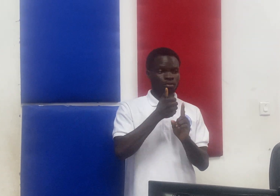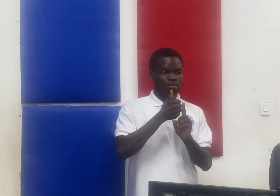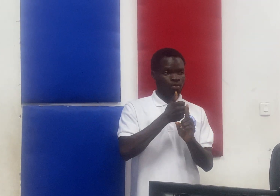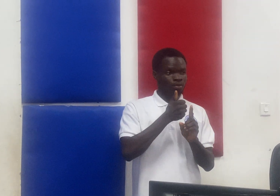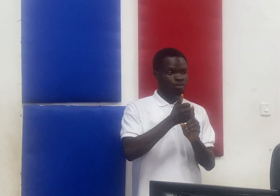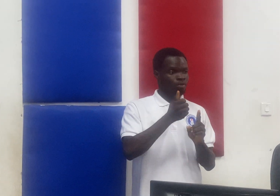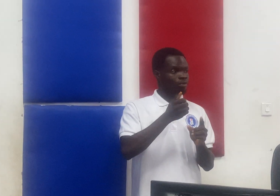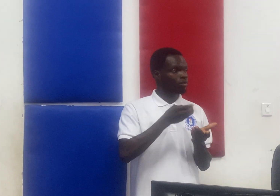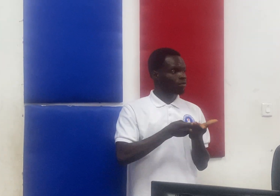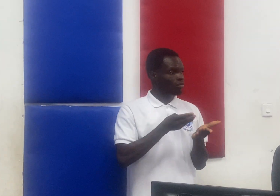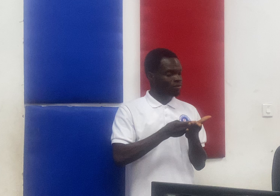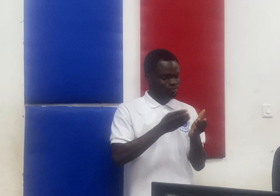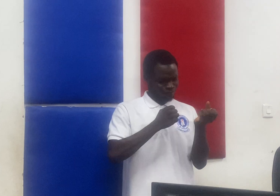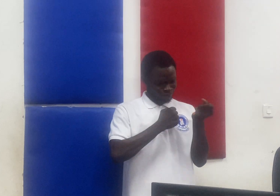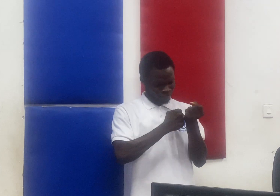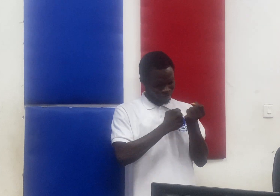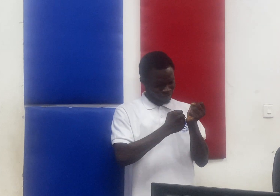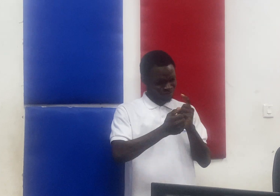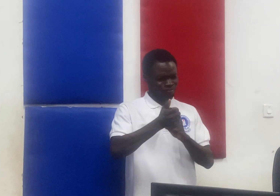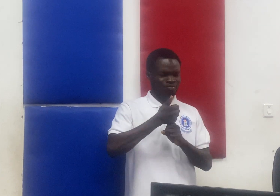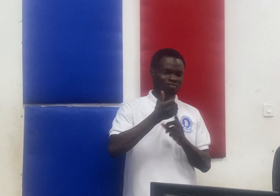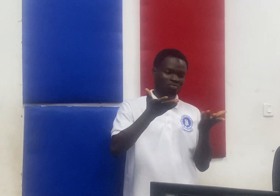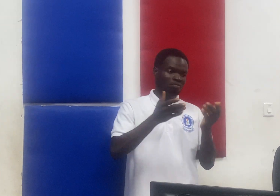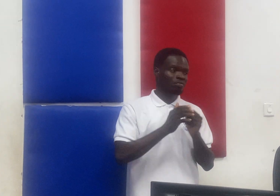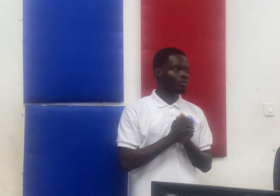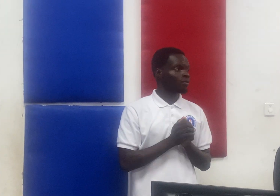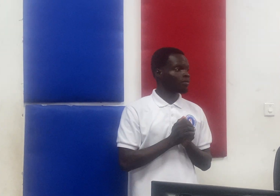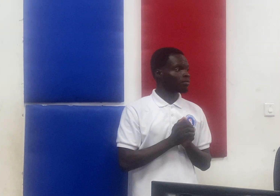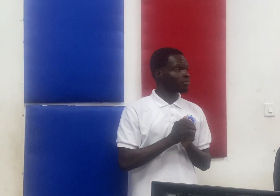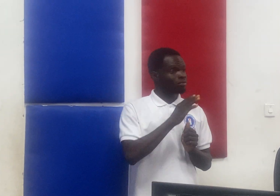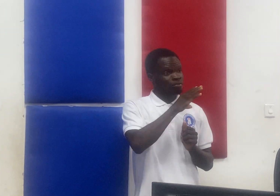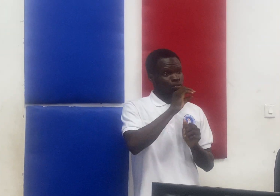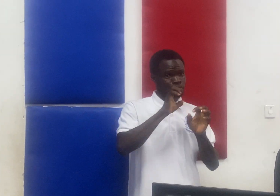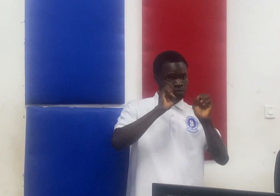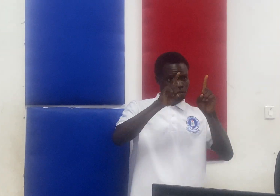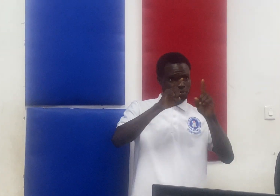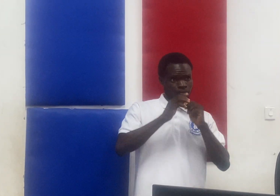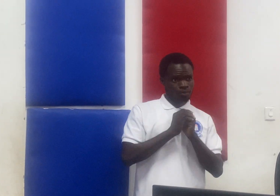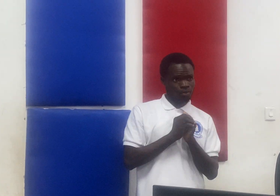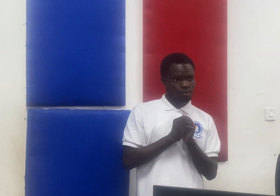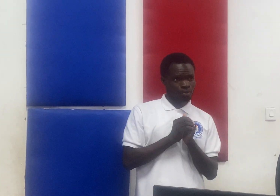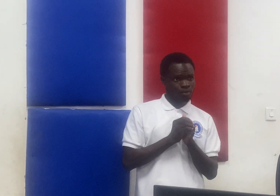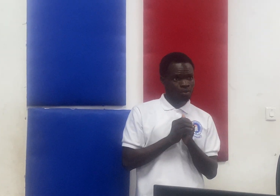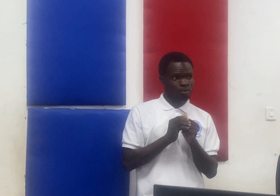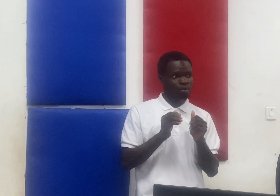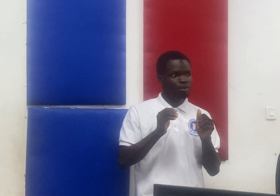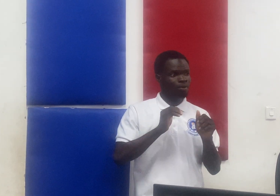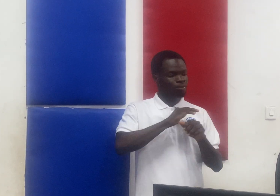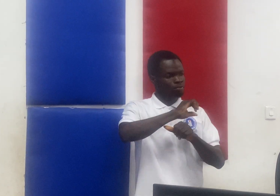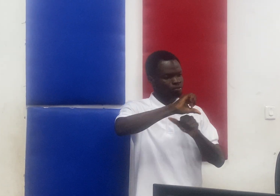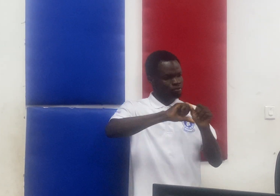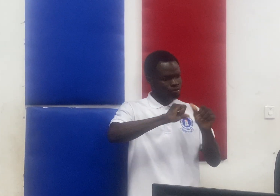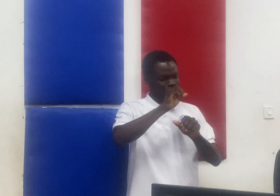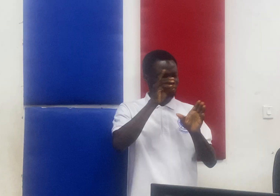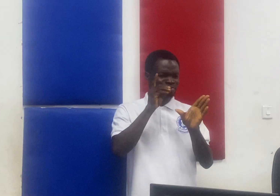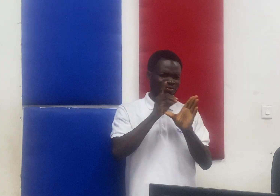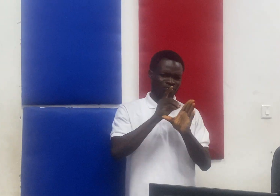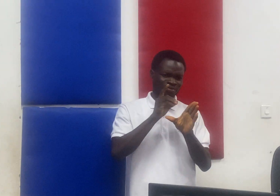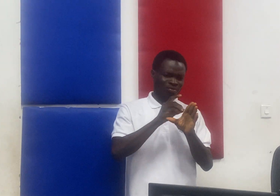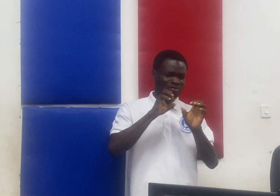support themselves. Then there should be education on disability. They have to educate the